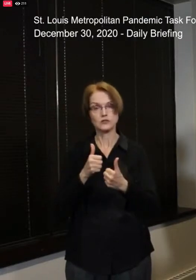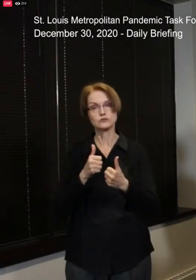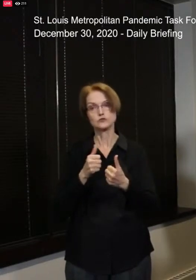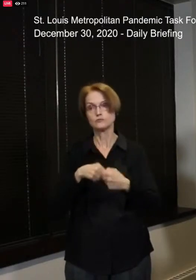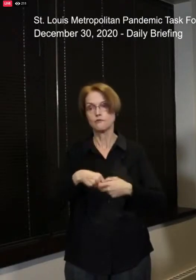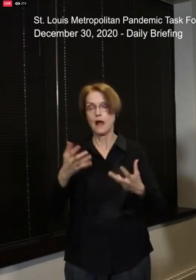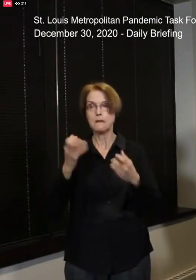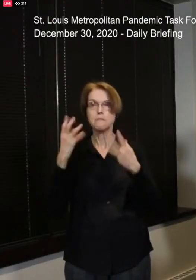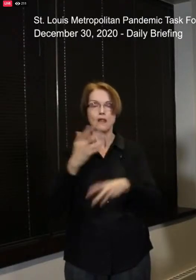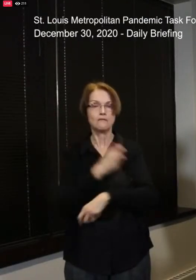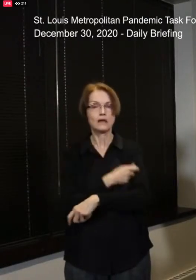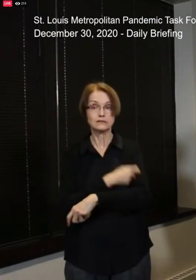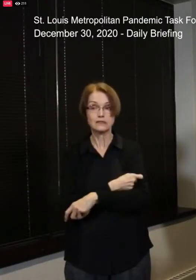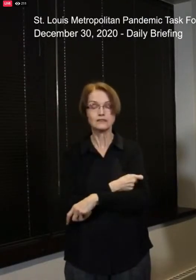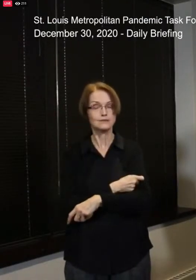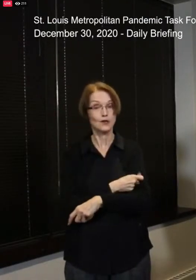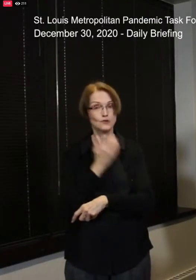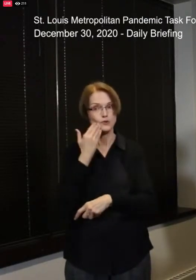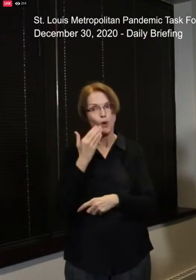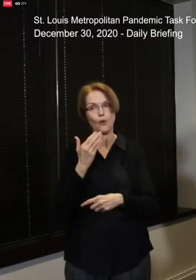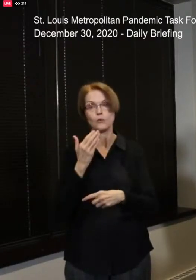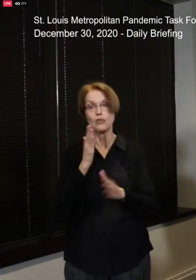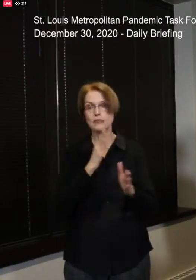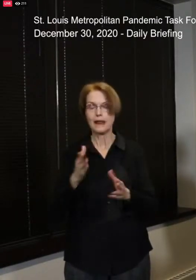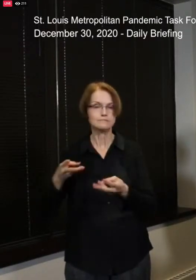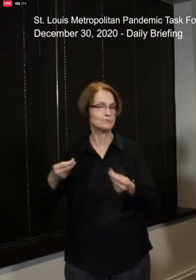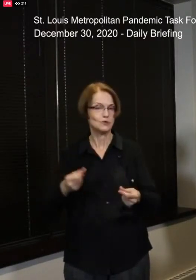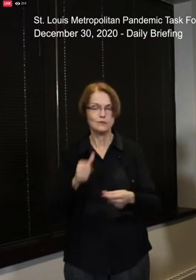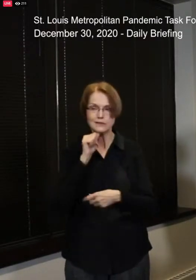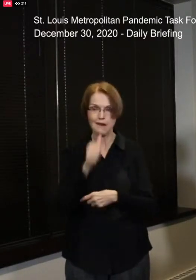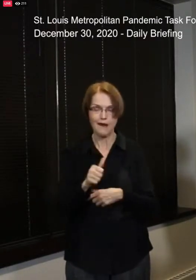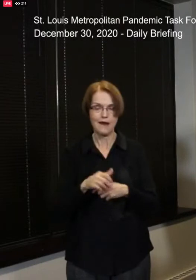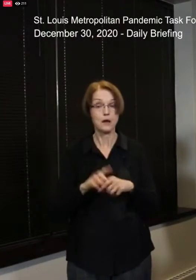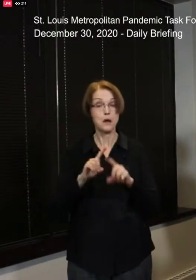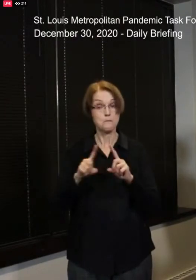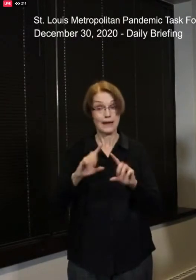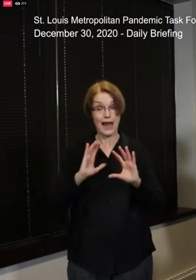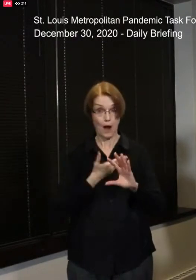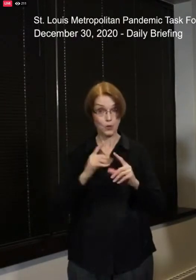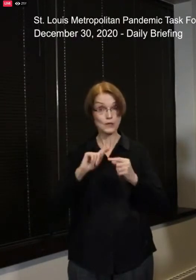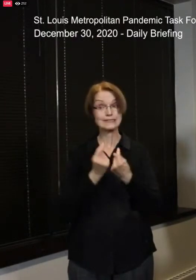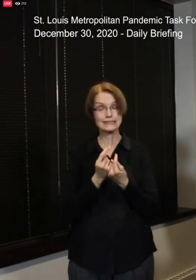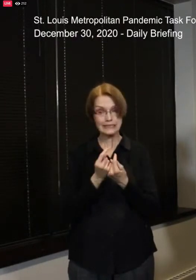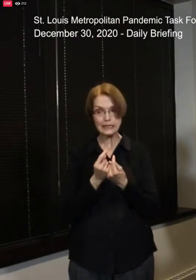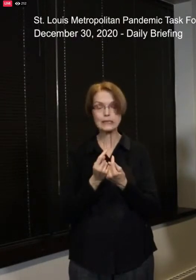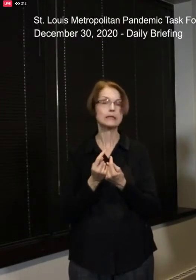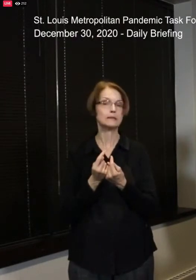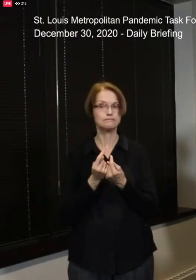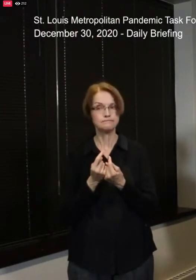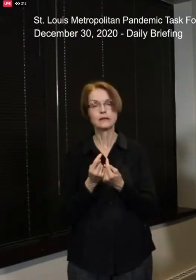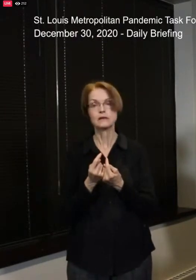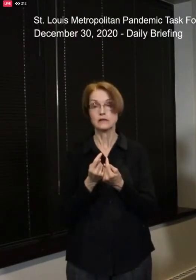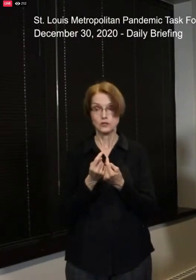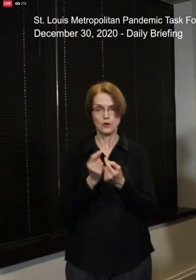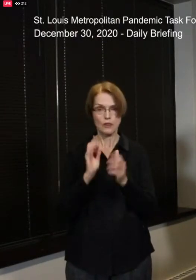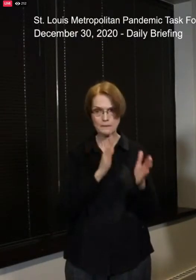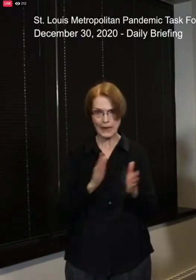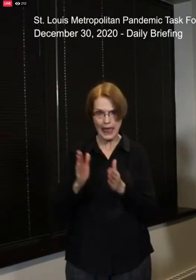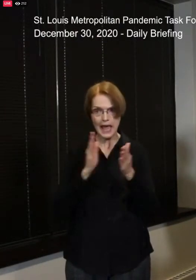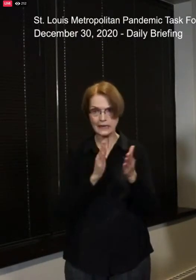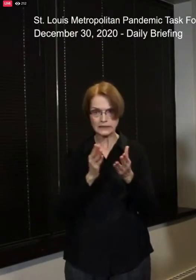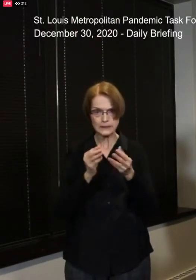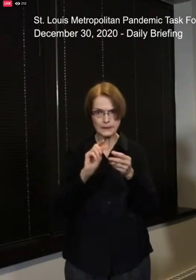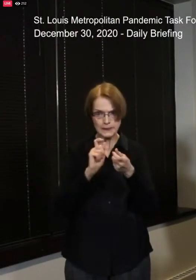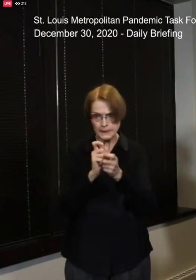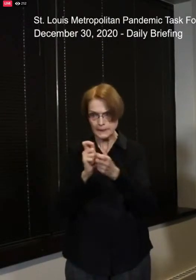in it, but we have our team together that's working through the playbook that the